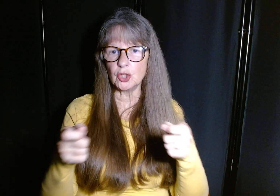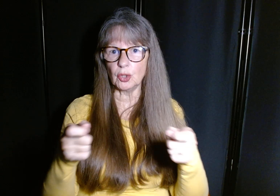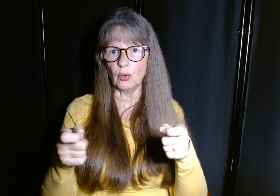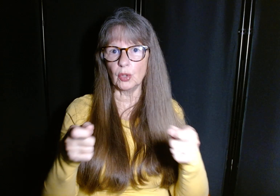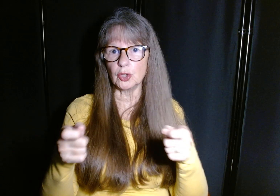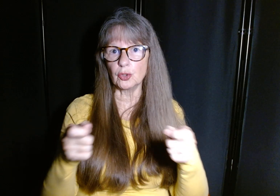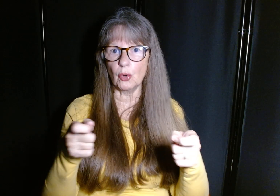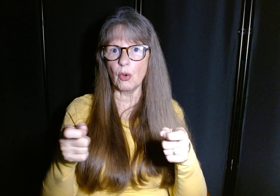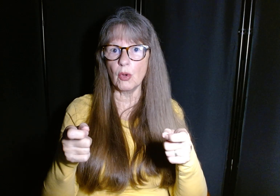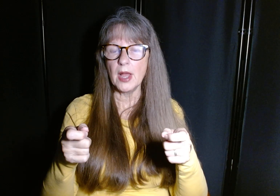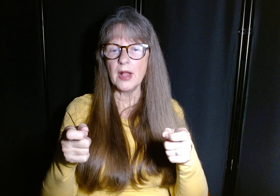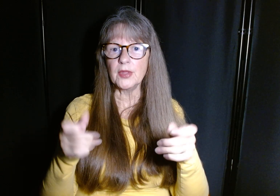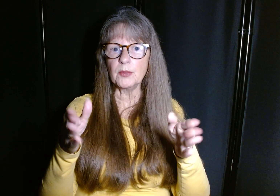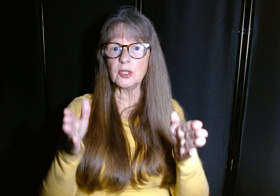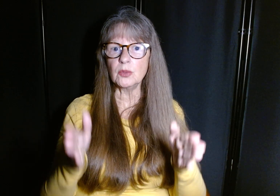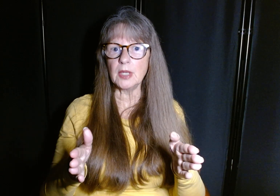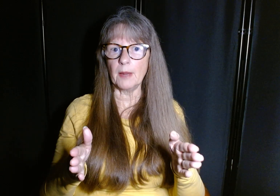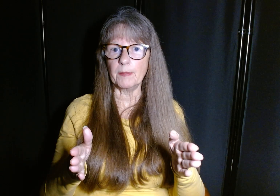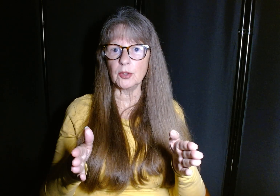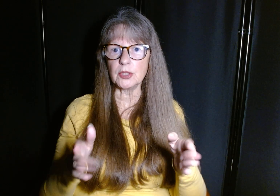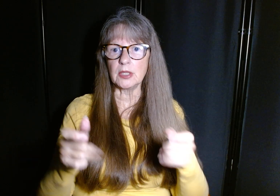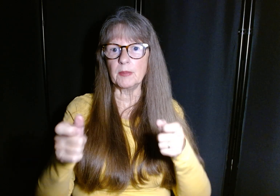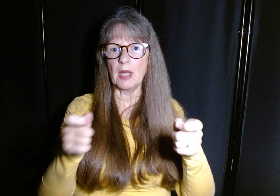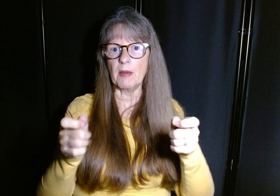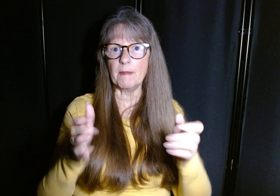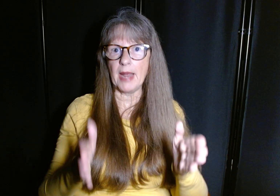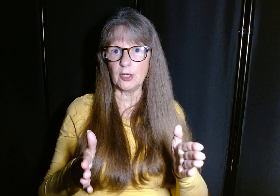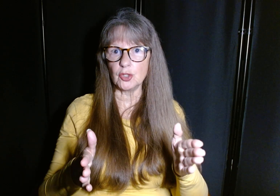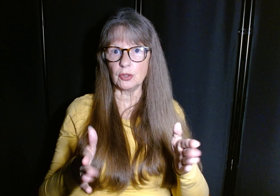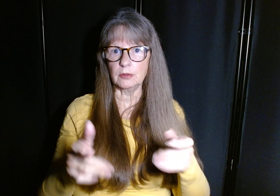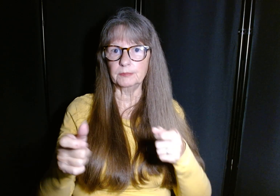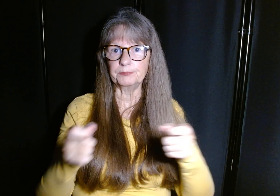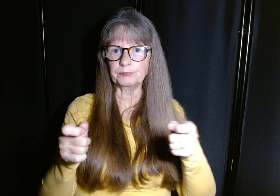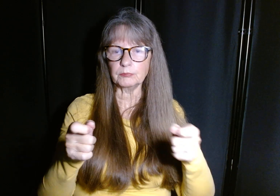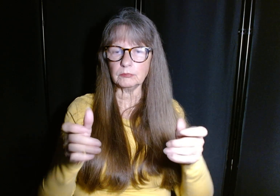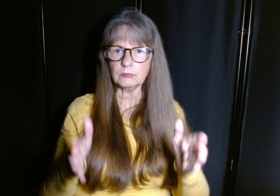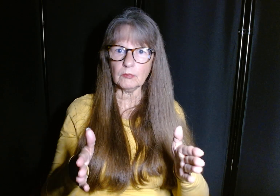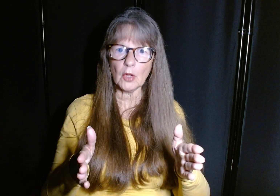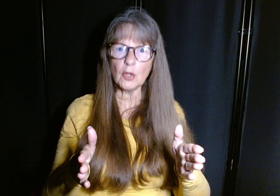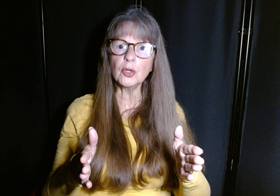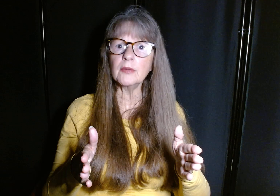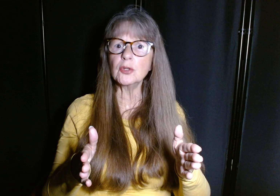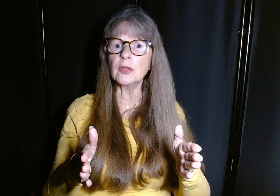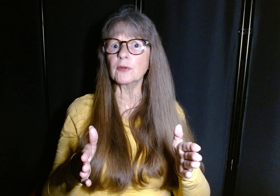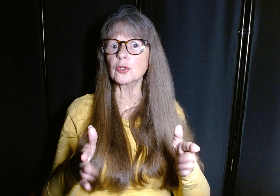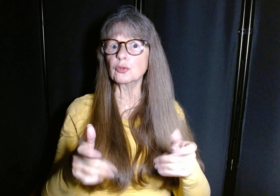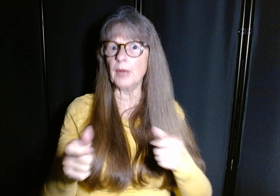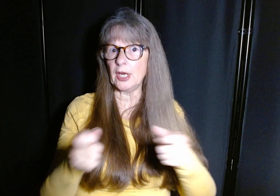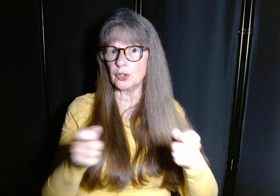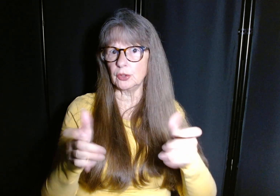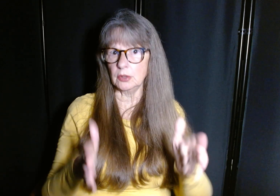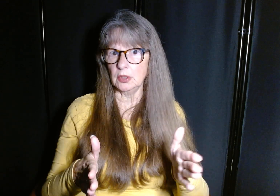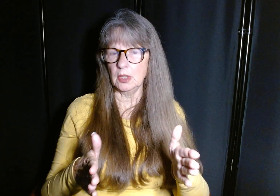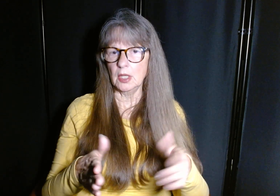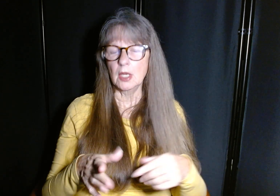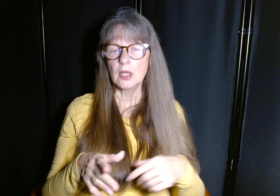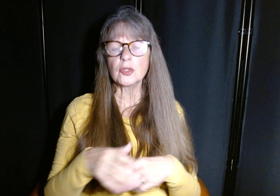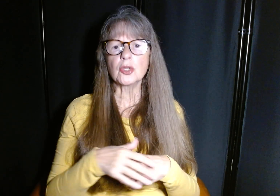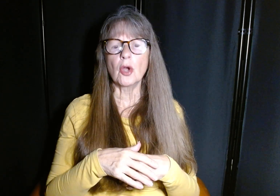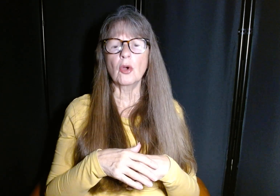or control, then we do it a person. They become a manager. You can even do that for director.